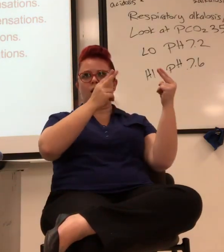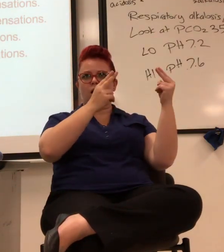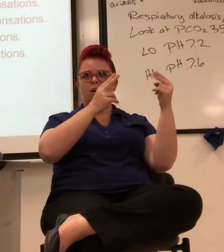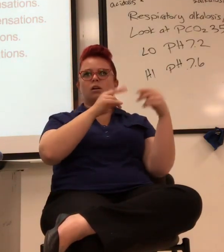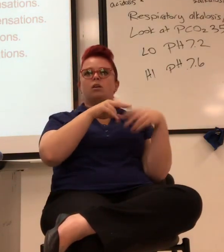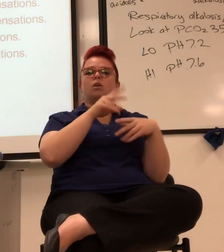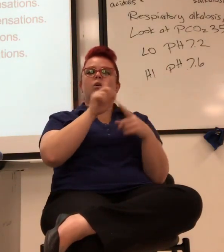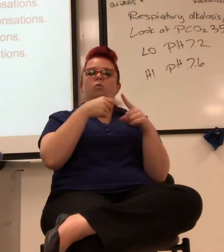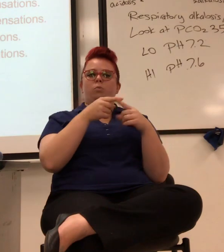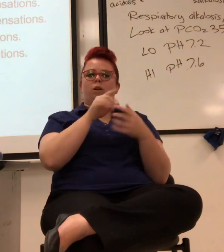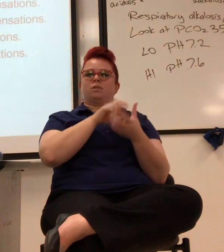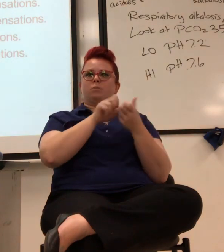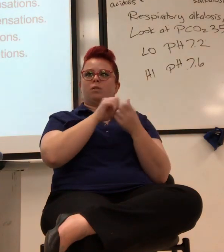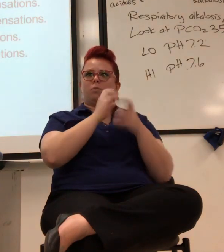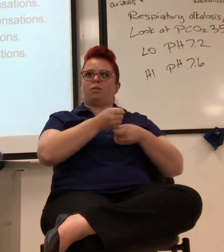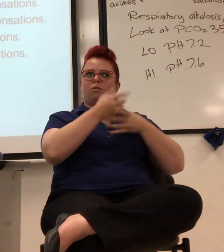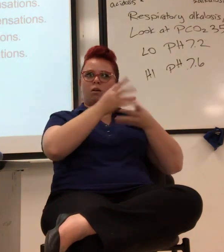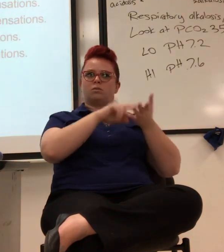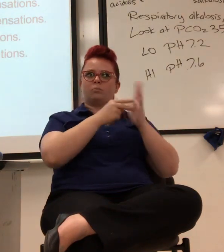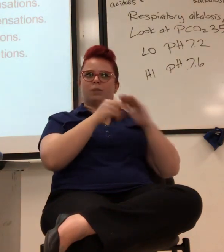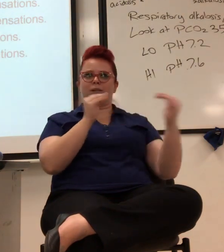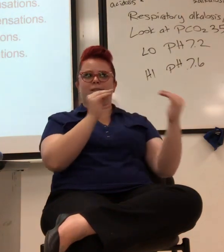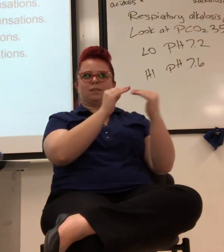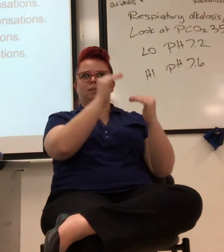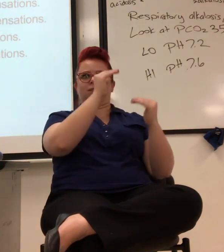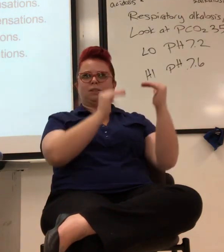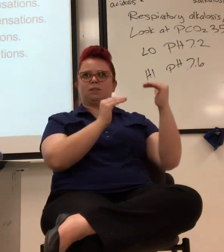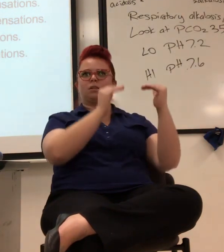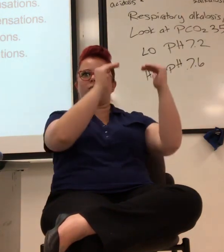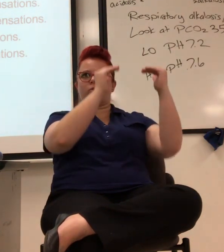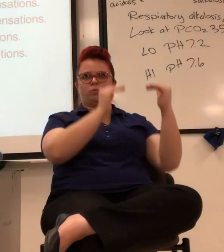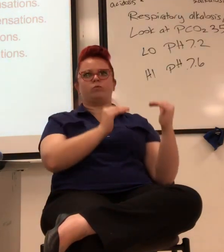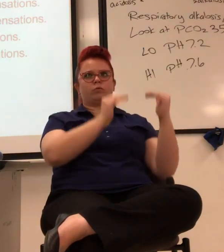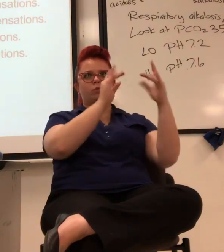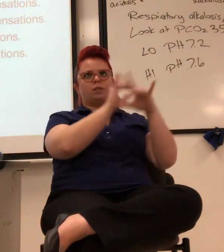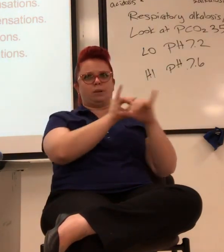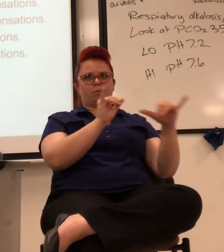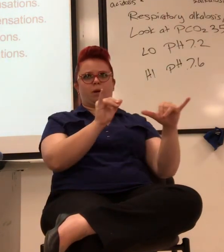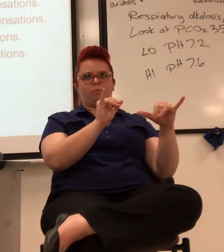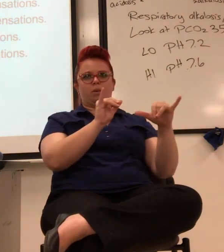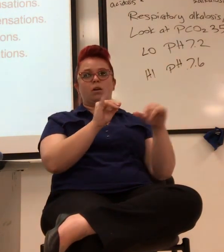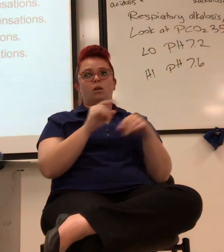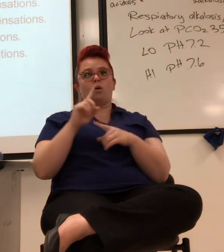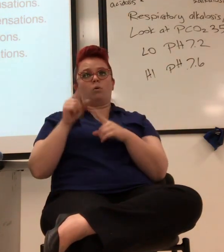high, alkalosis. If it's a metabolic cause, look at